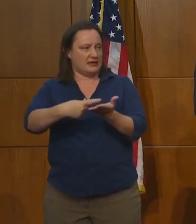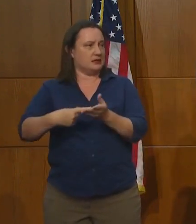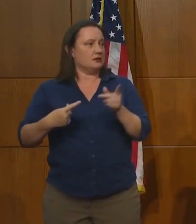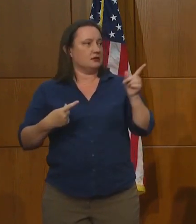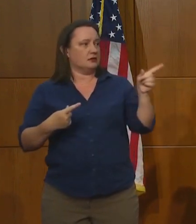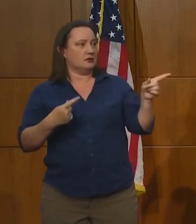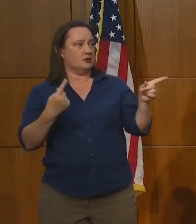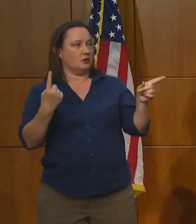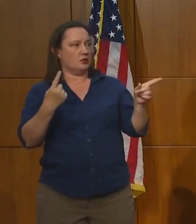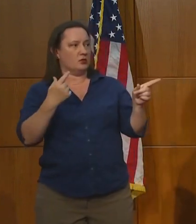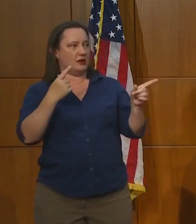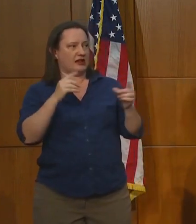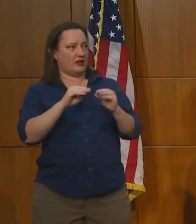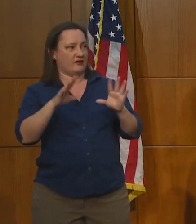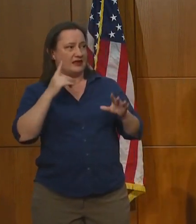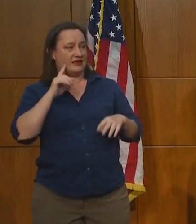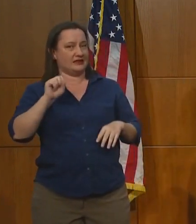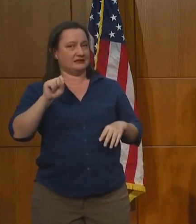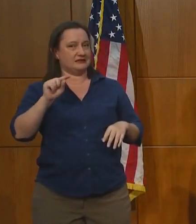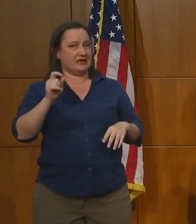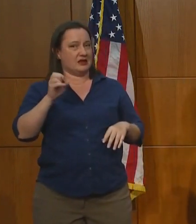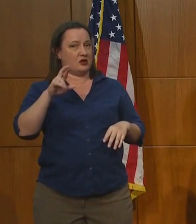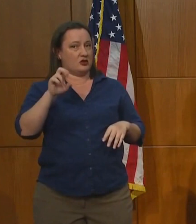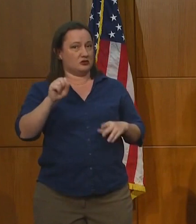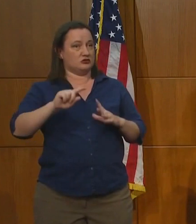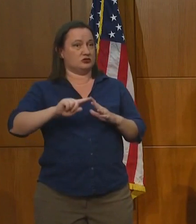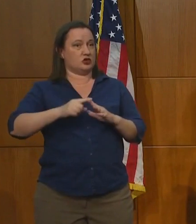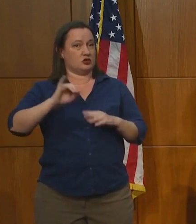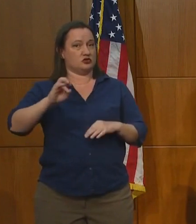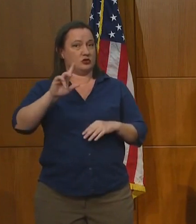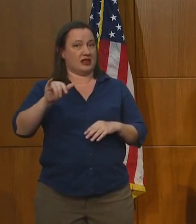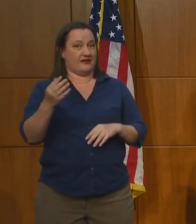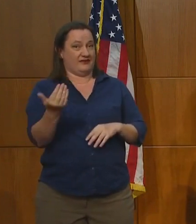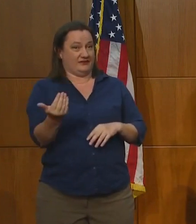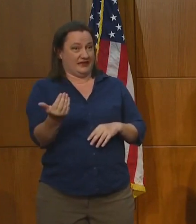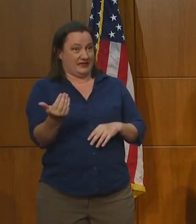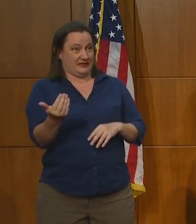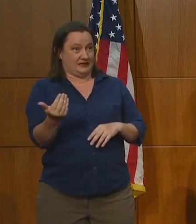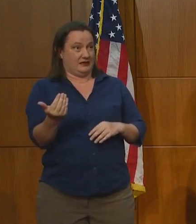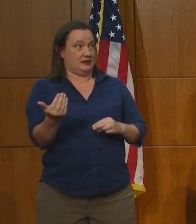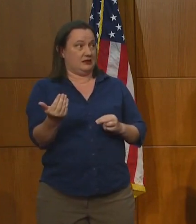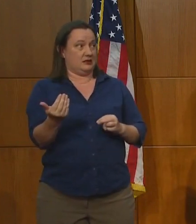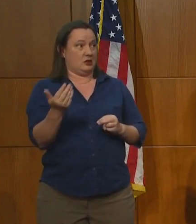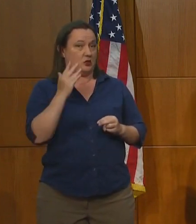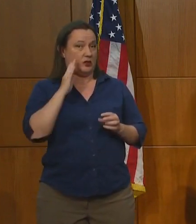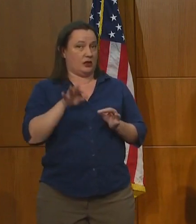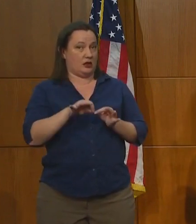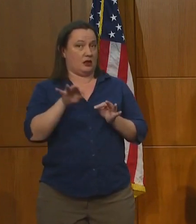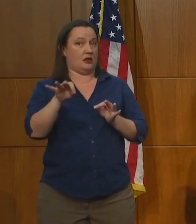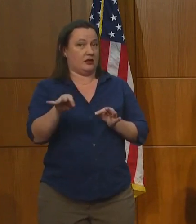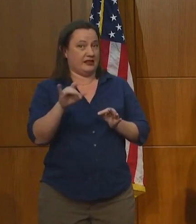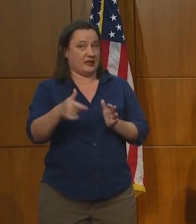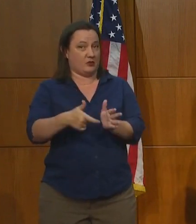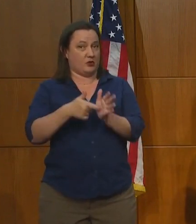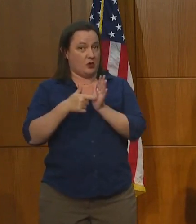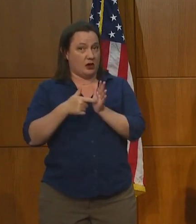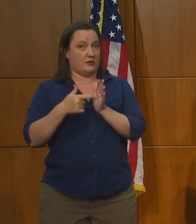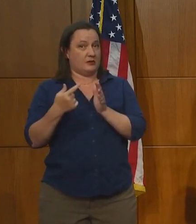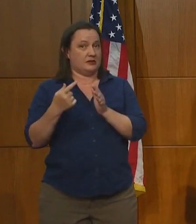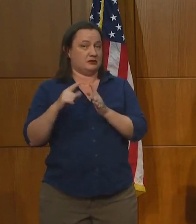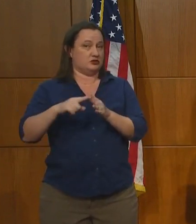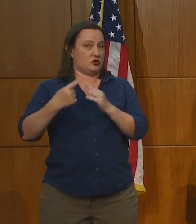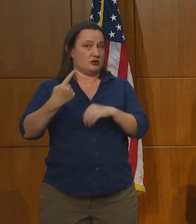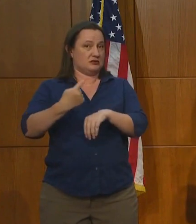believe currently the standards go into effect July 15th. They're still meeting on that. Are they going to push back the effective date of